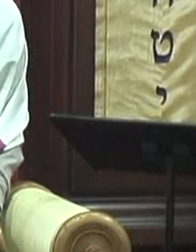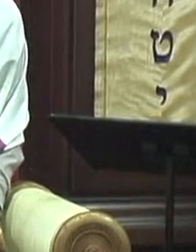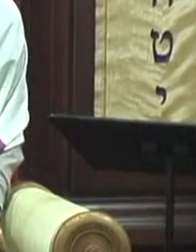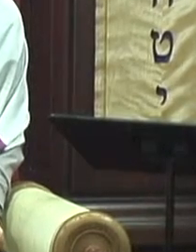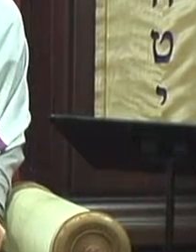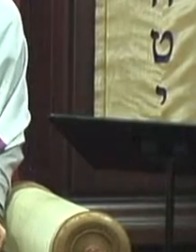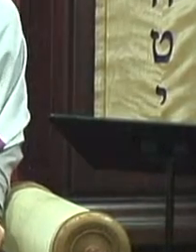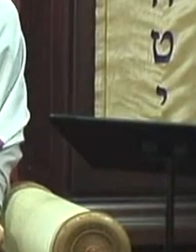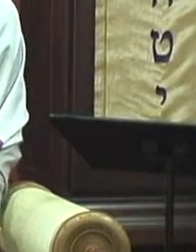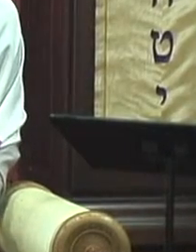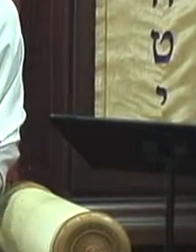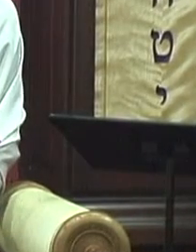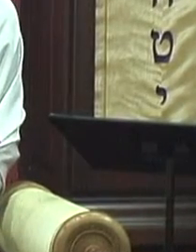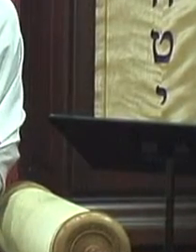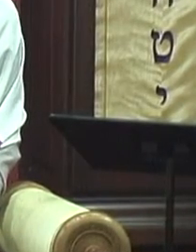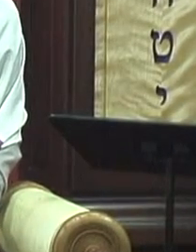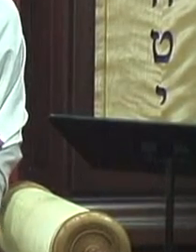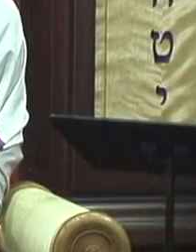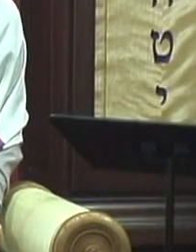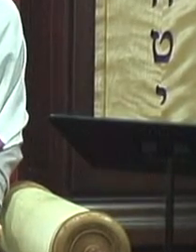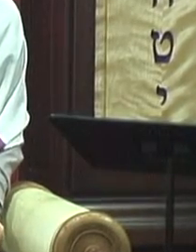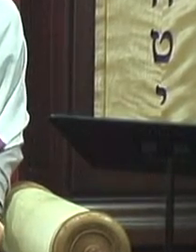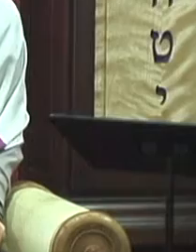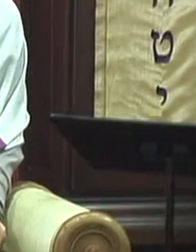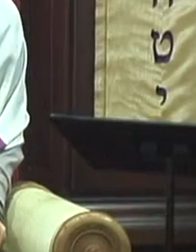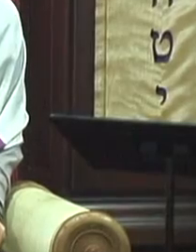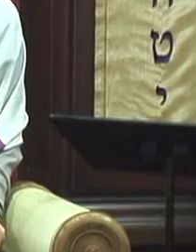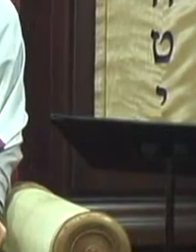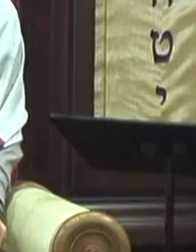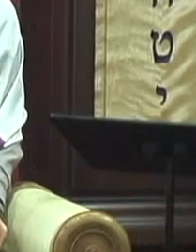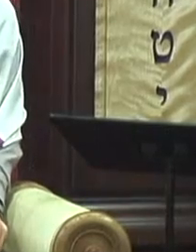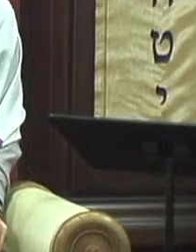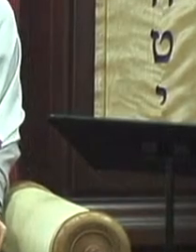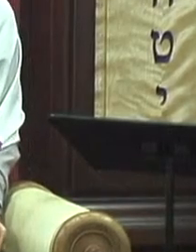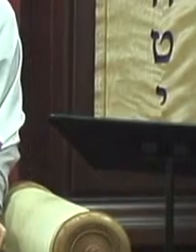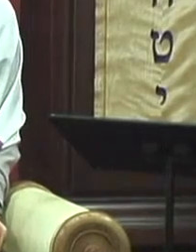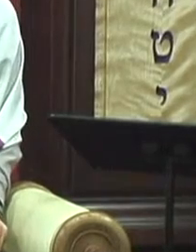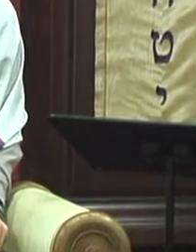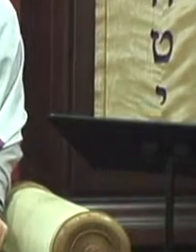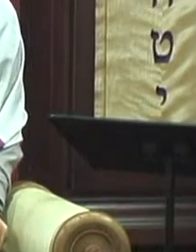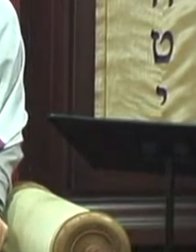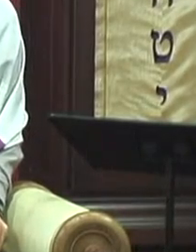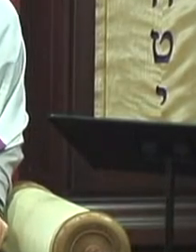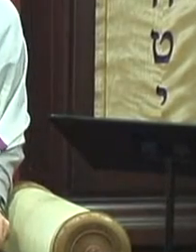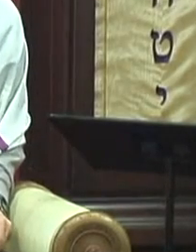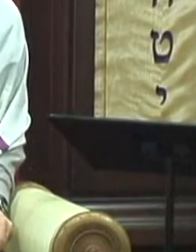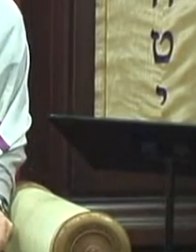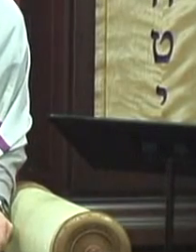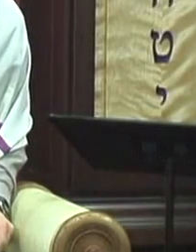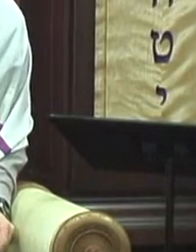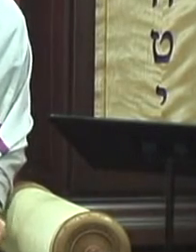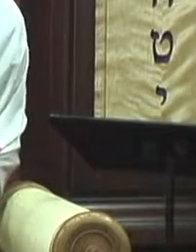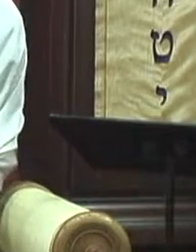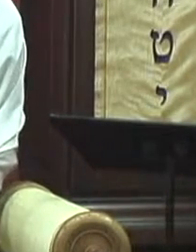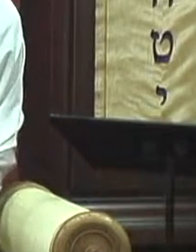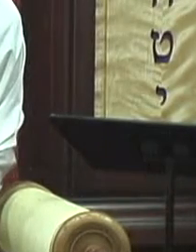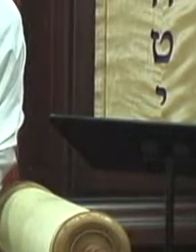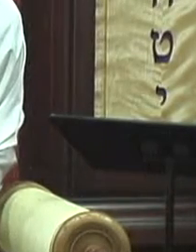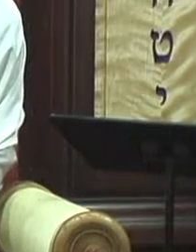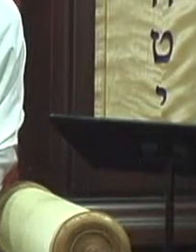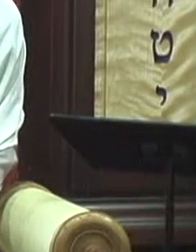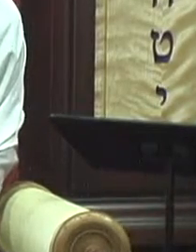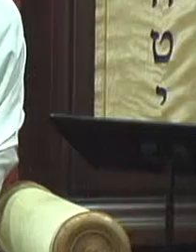ale Beit El, arise and go to Beit El, or as we would say, Bethel. Vashev